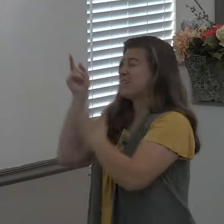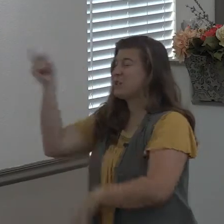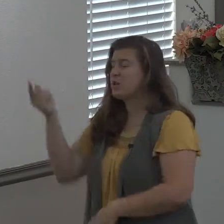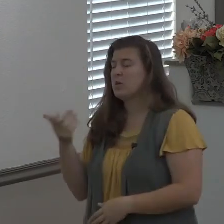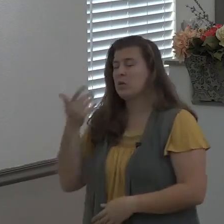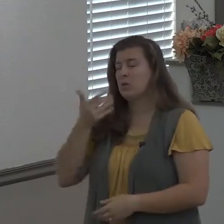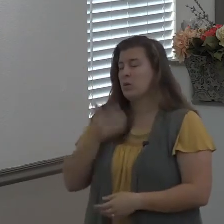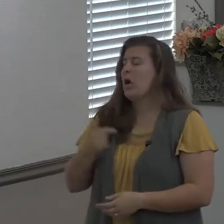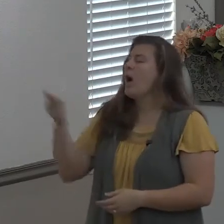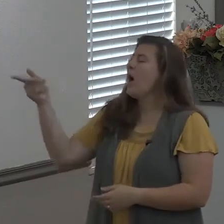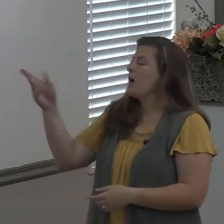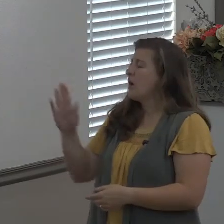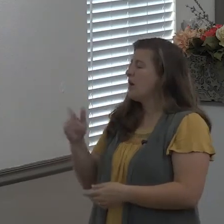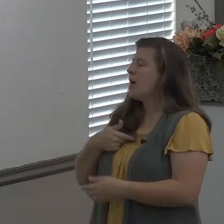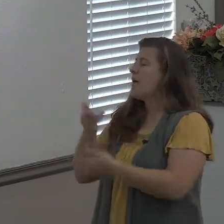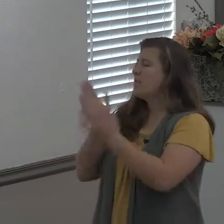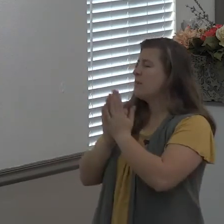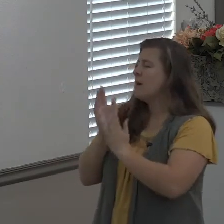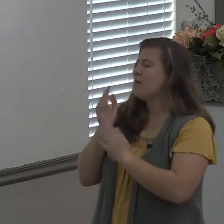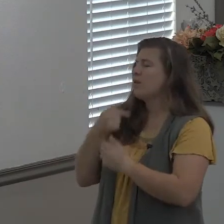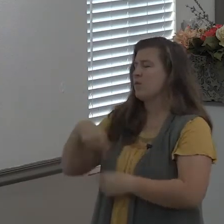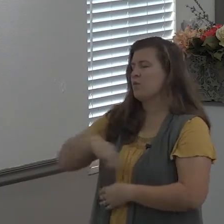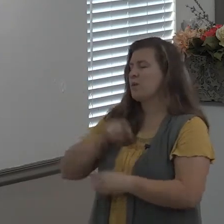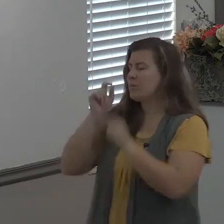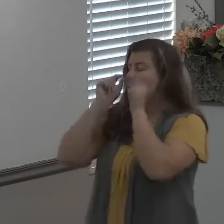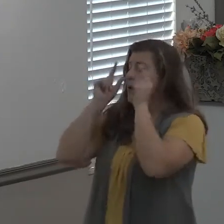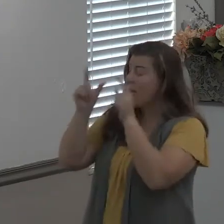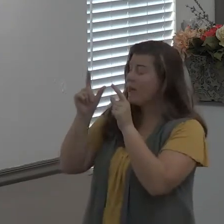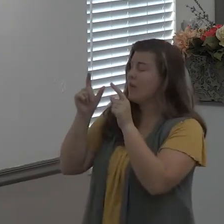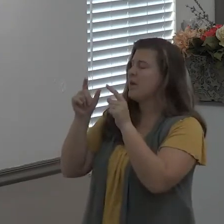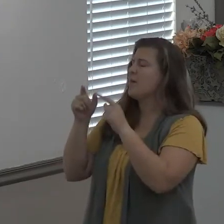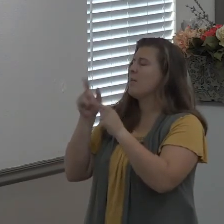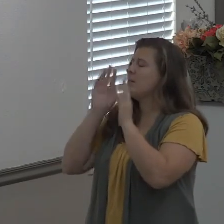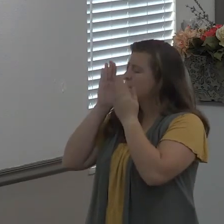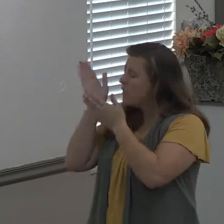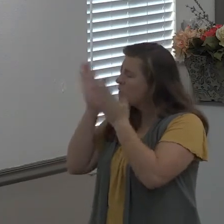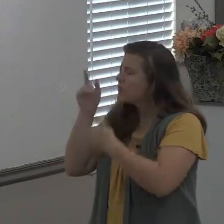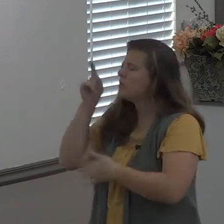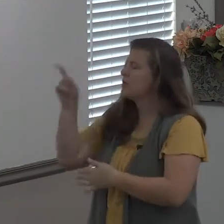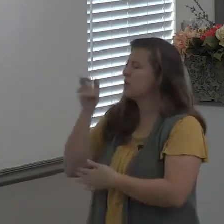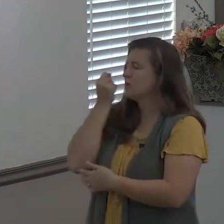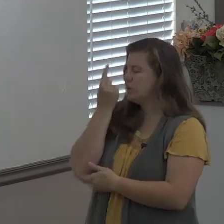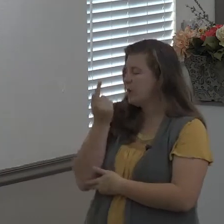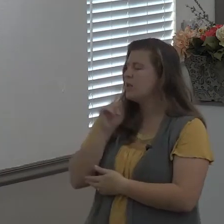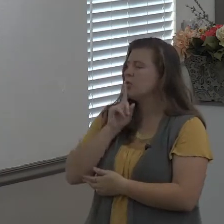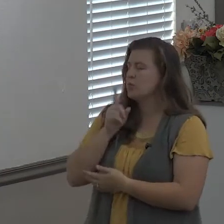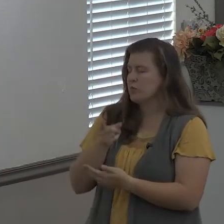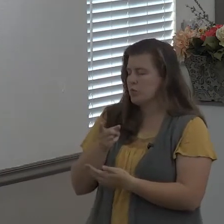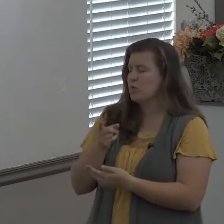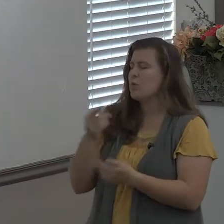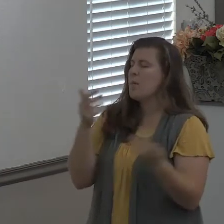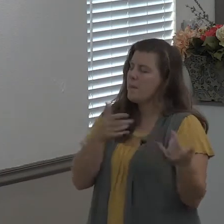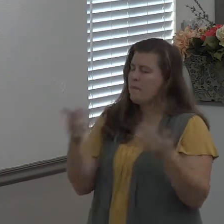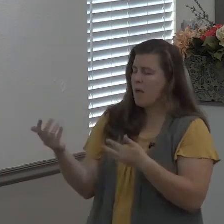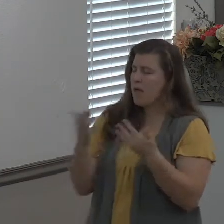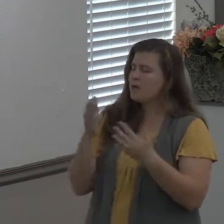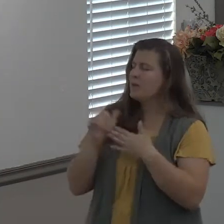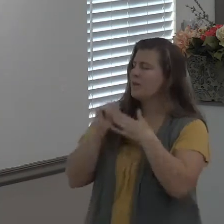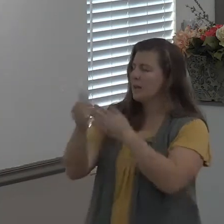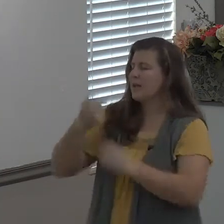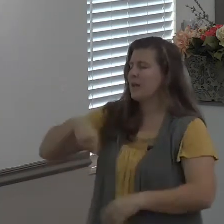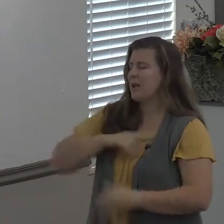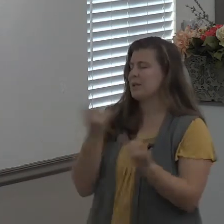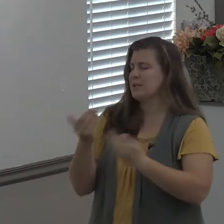anti-Christ, anti-God. They stand at odds against you. And I pray that, Father, you'd help us to keep our eyes truthfully on you